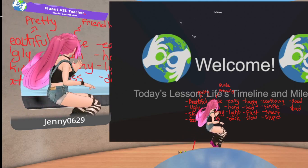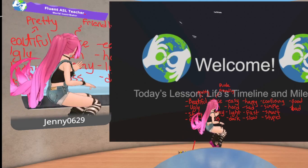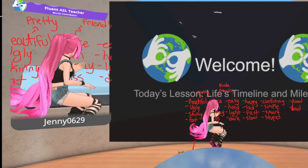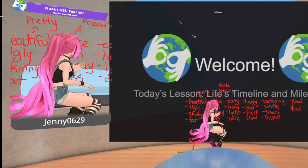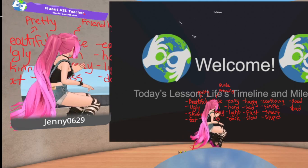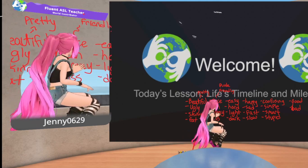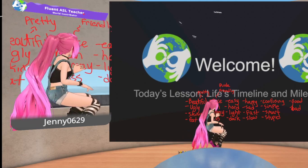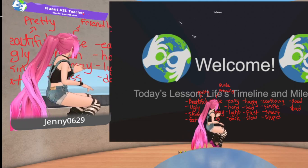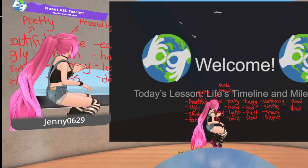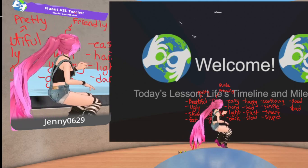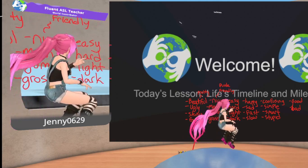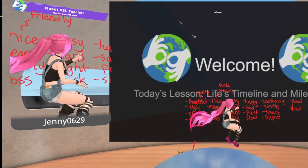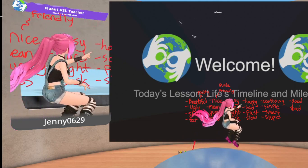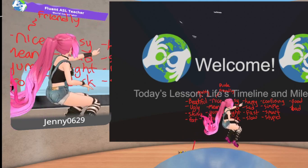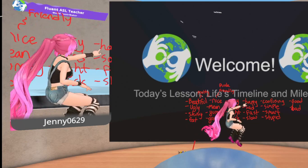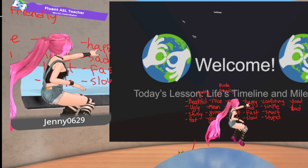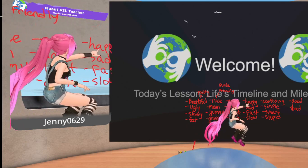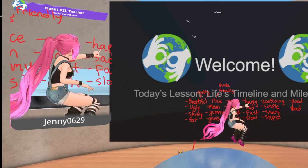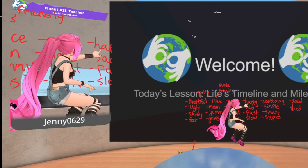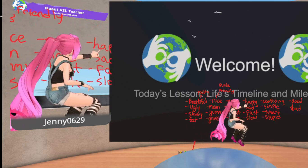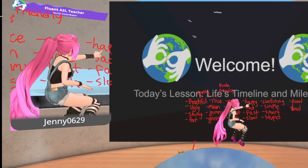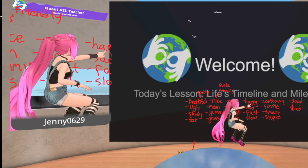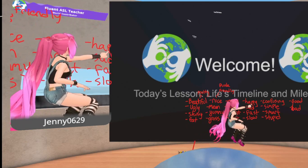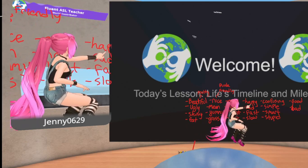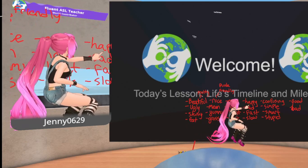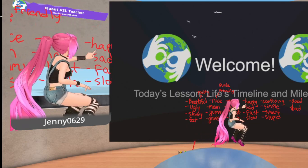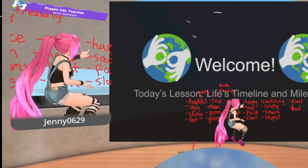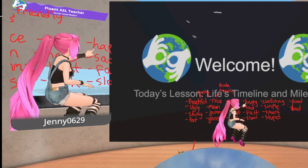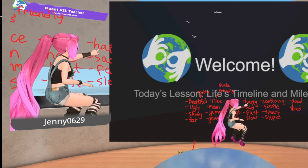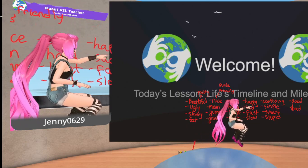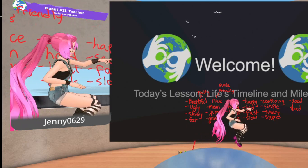Okay. Now, happy.